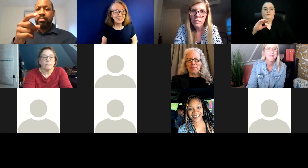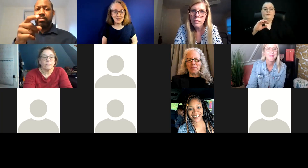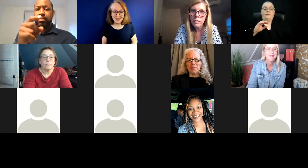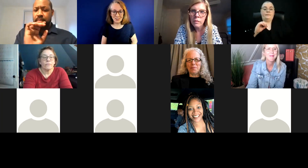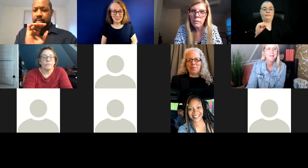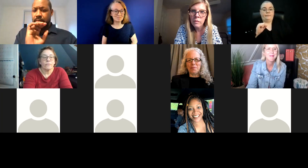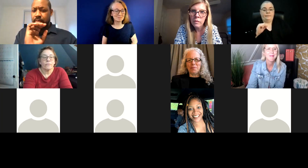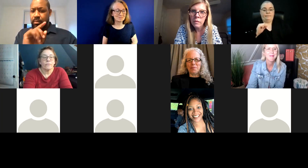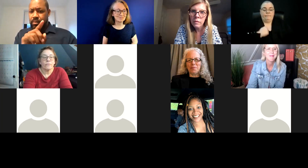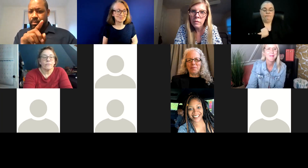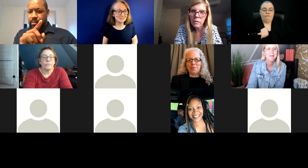Okay, great.